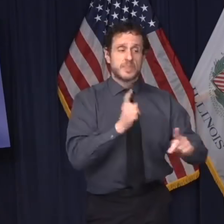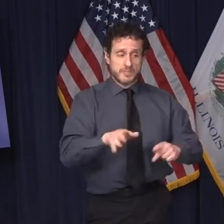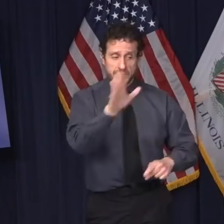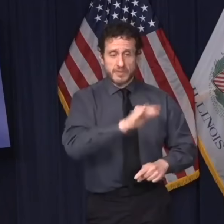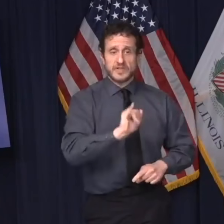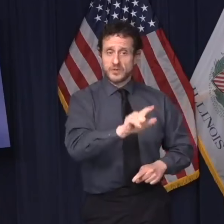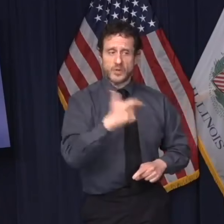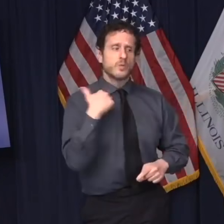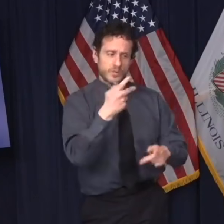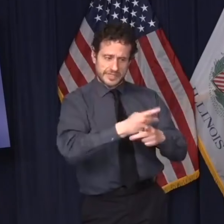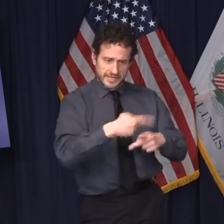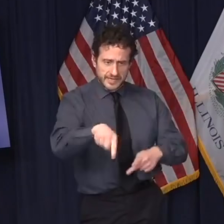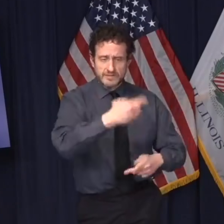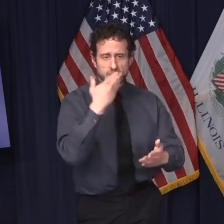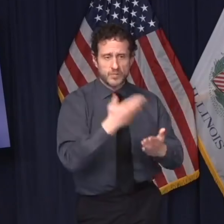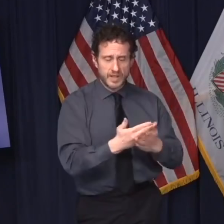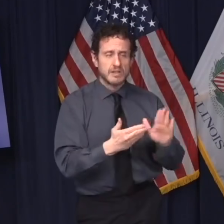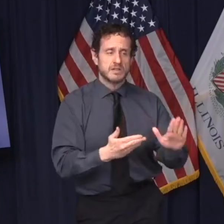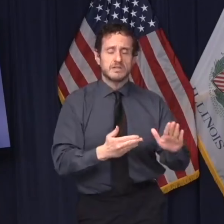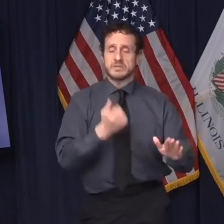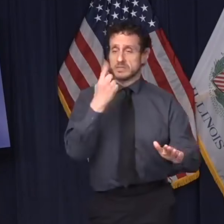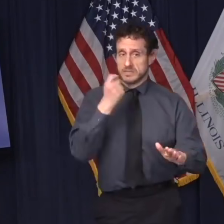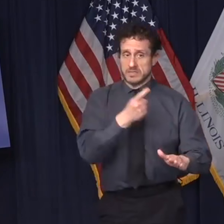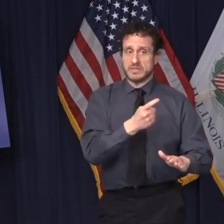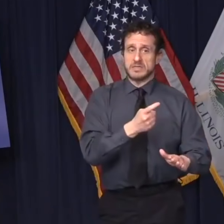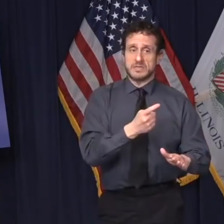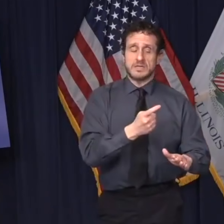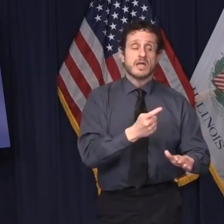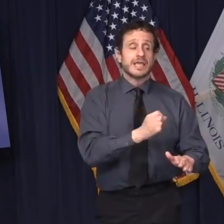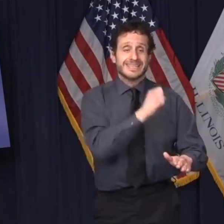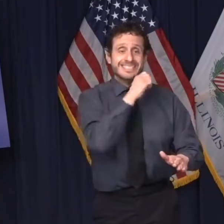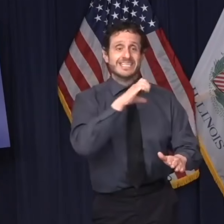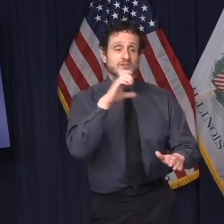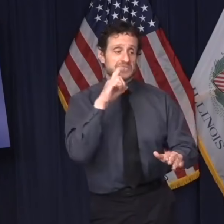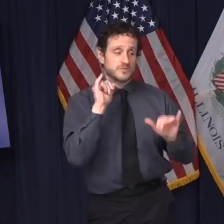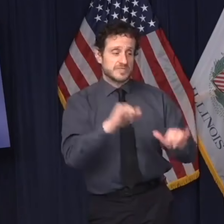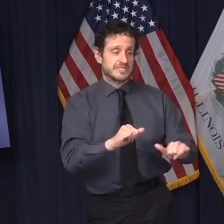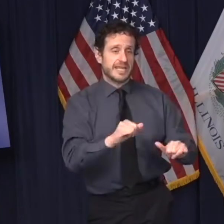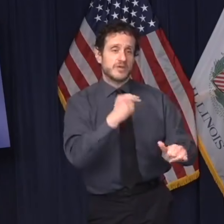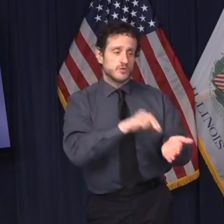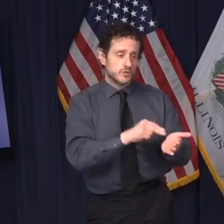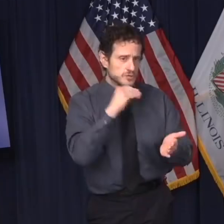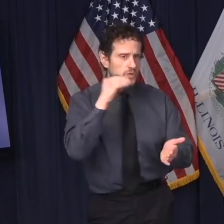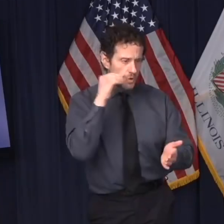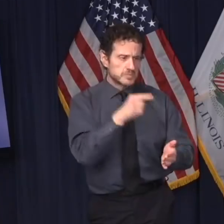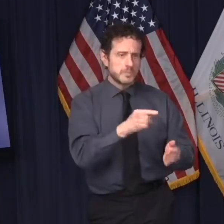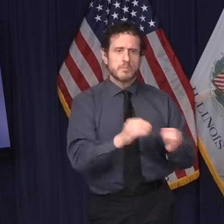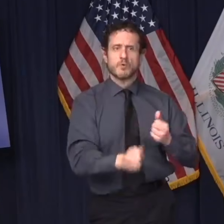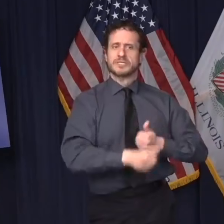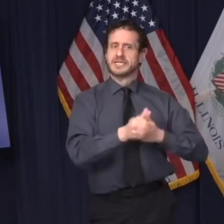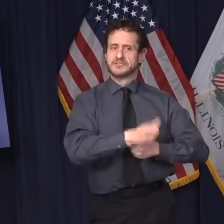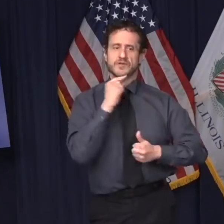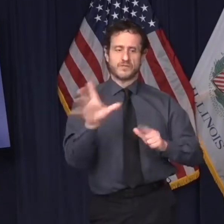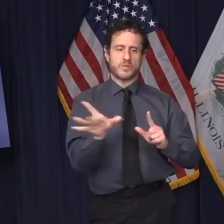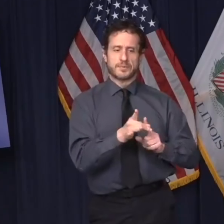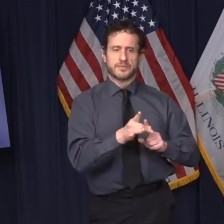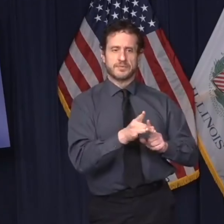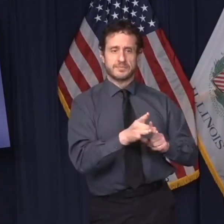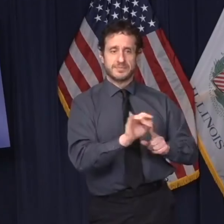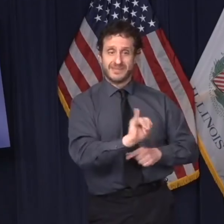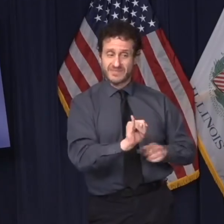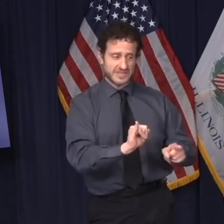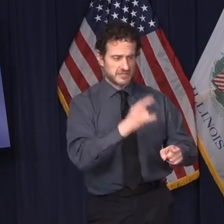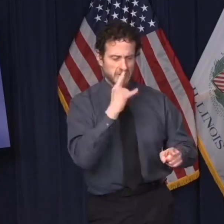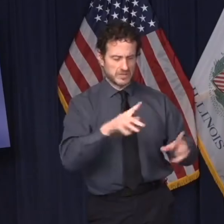long-term care residents are at greater risk of infection because of the inherent nature of living in that congregate setting, not to mention